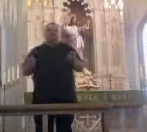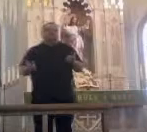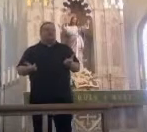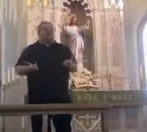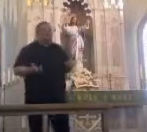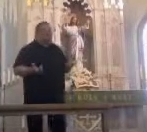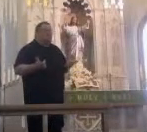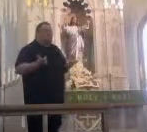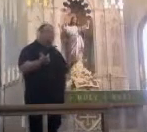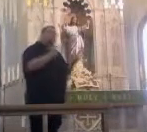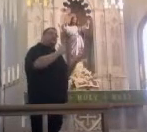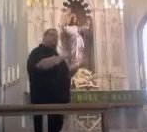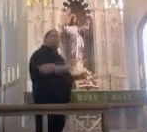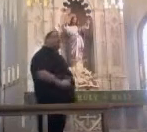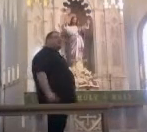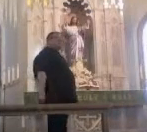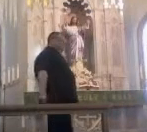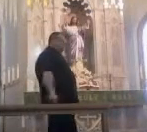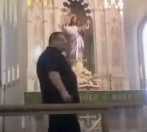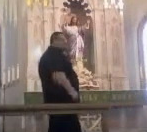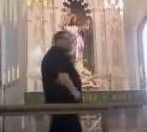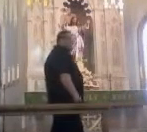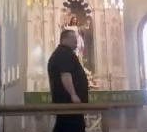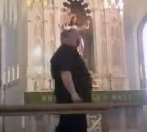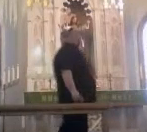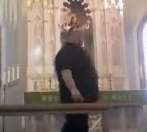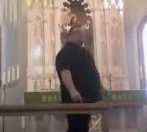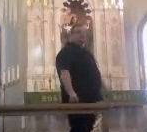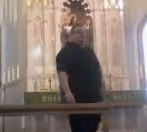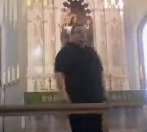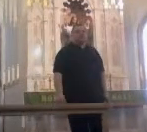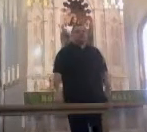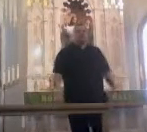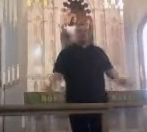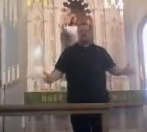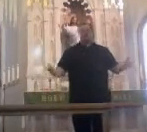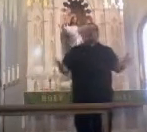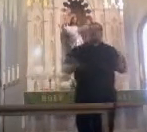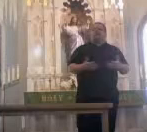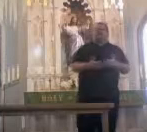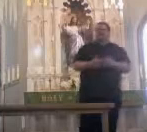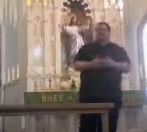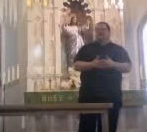can't do that on our own. We need other people to give us reality checks, other people who can come along beside us.